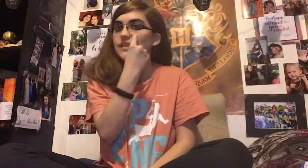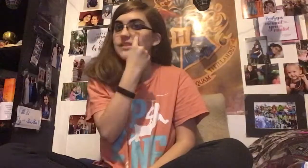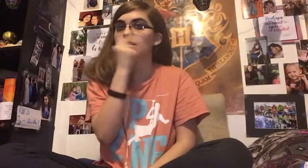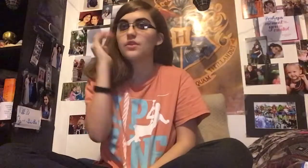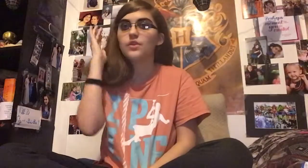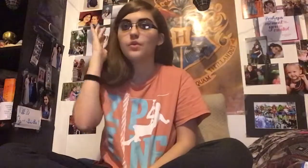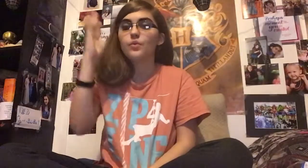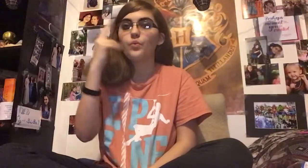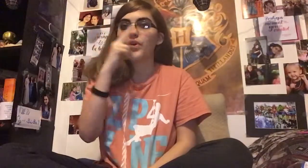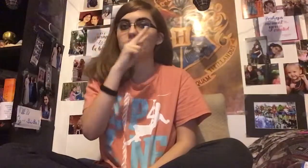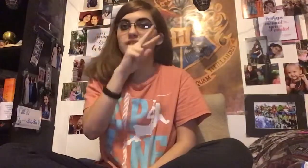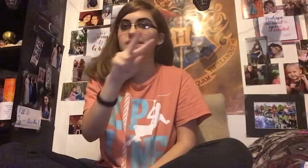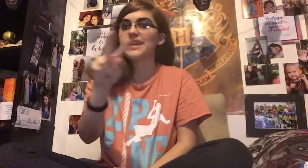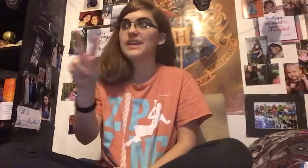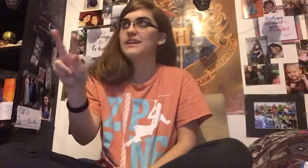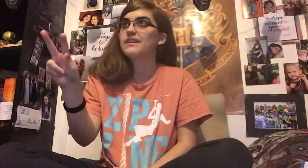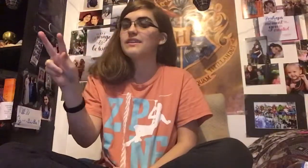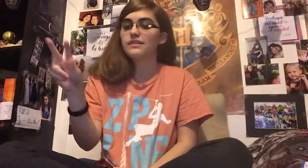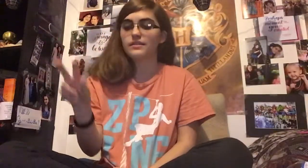eyes will see.